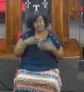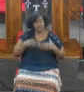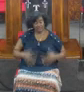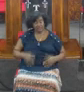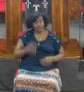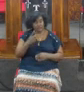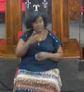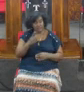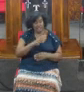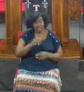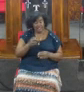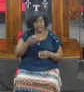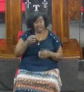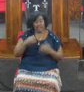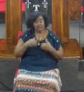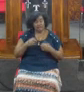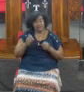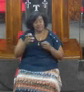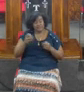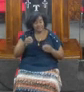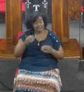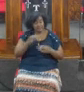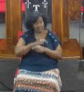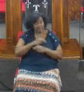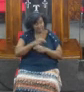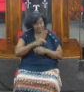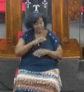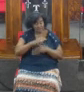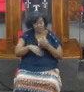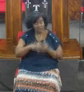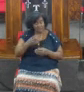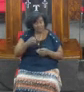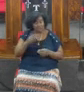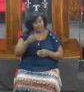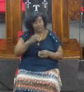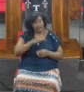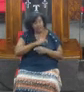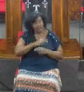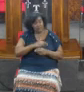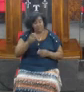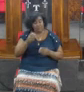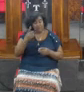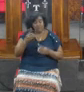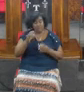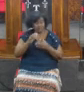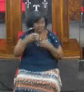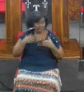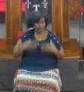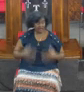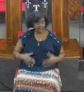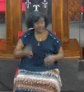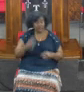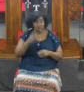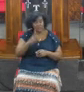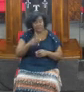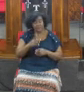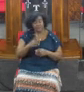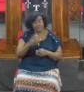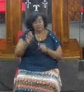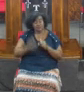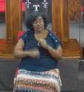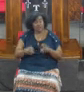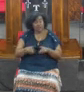One, and had many members, and all the members of that one body, being many, are one.